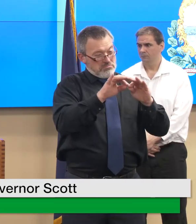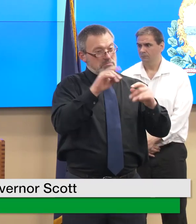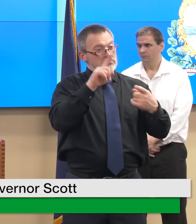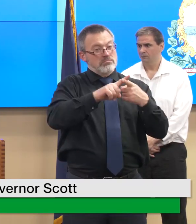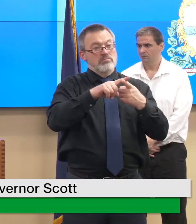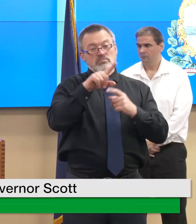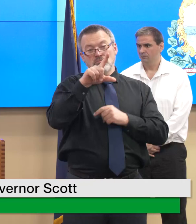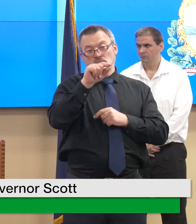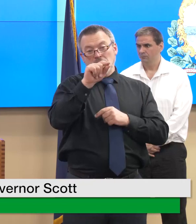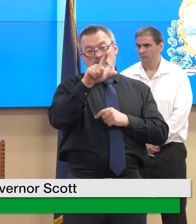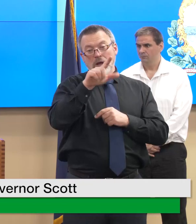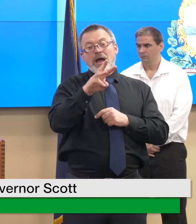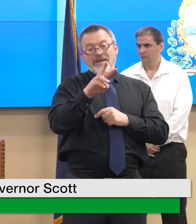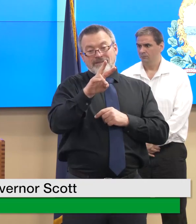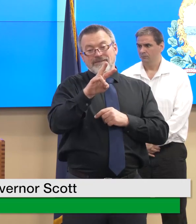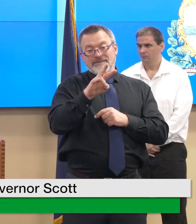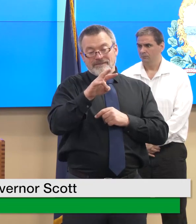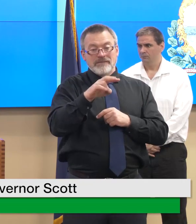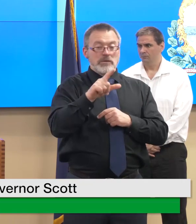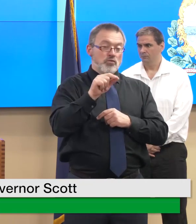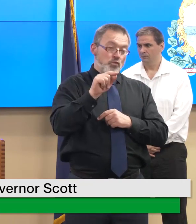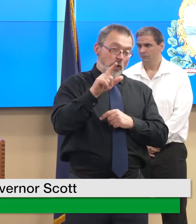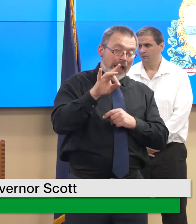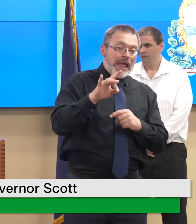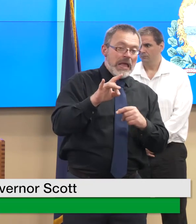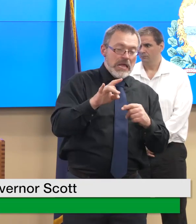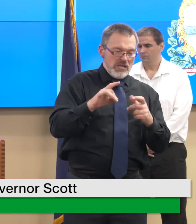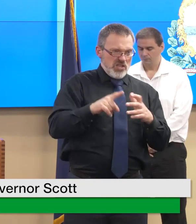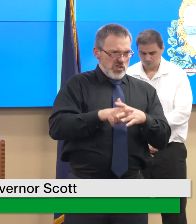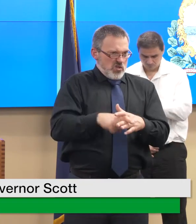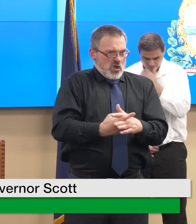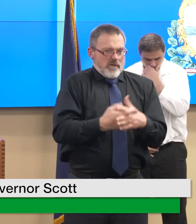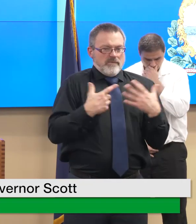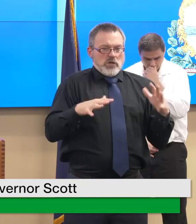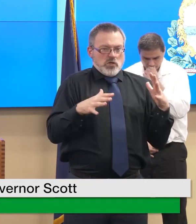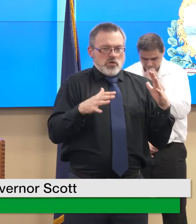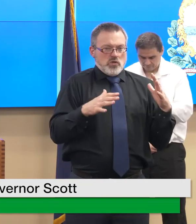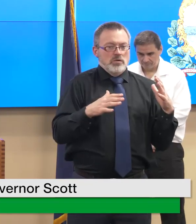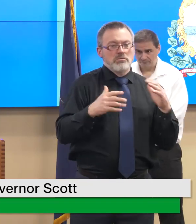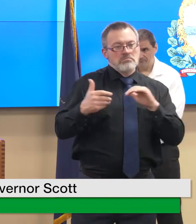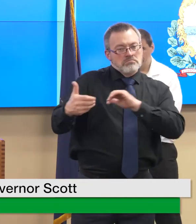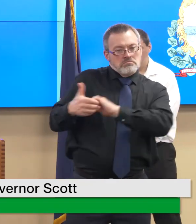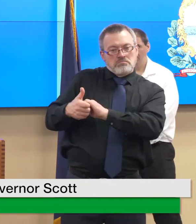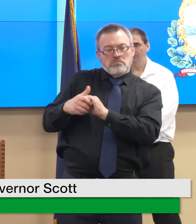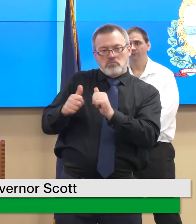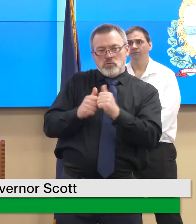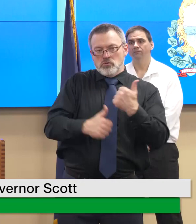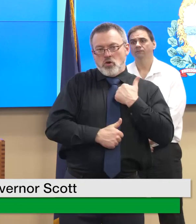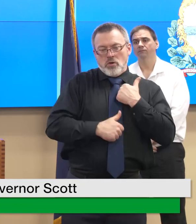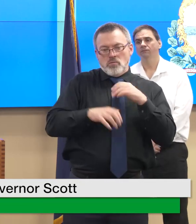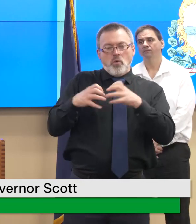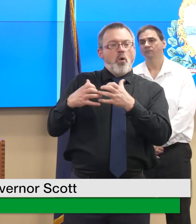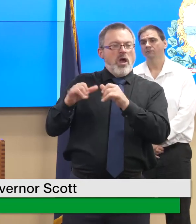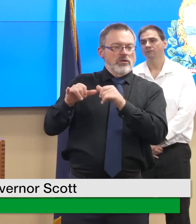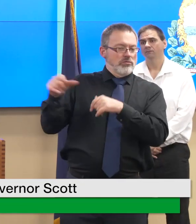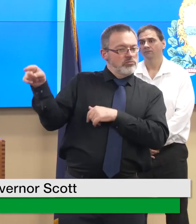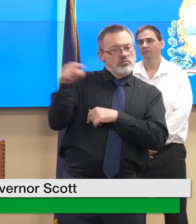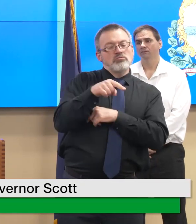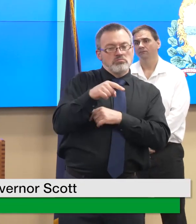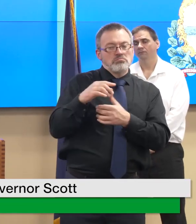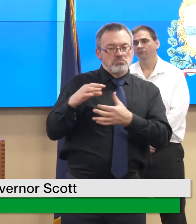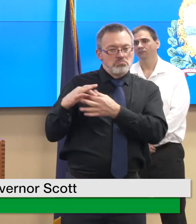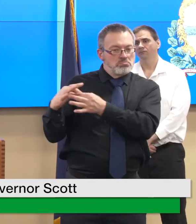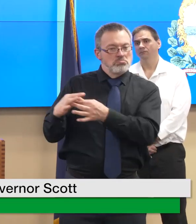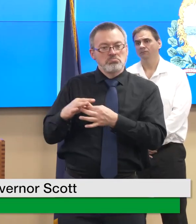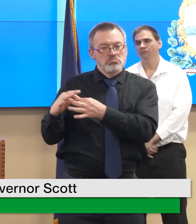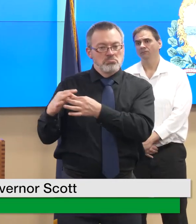this point with some initial activities in partnership with the Corps. The Vermont Natural Resource Council